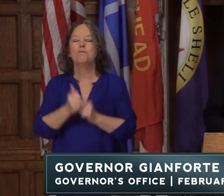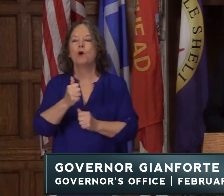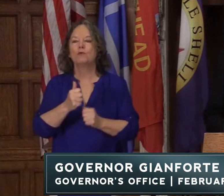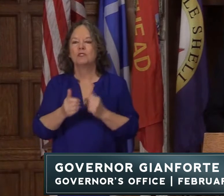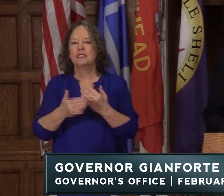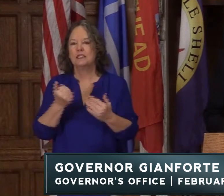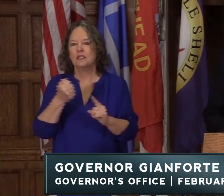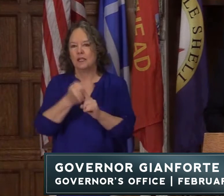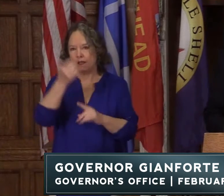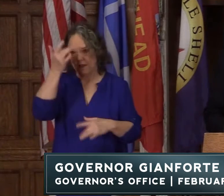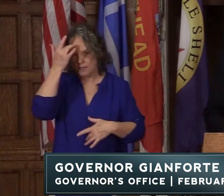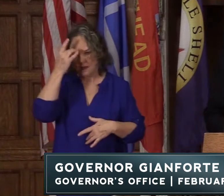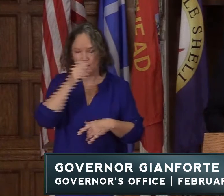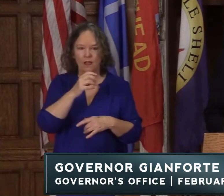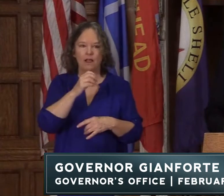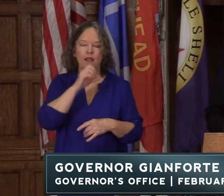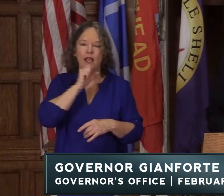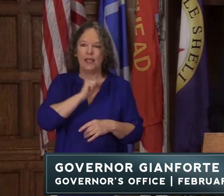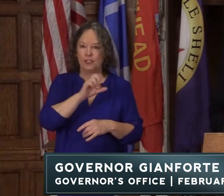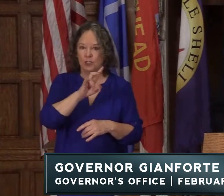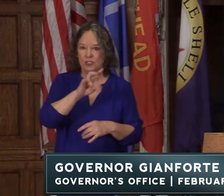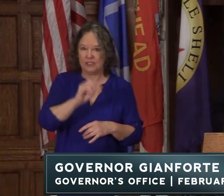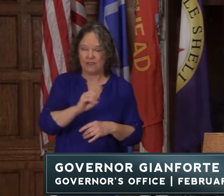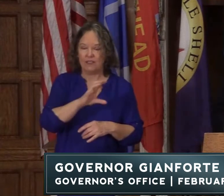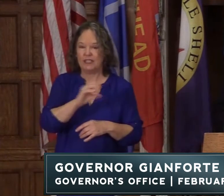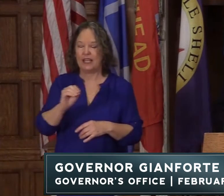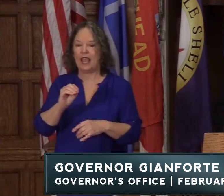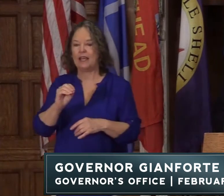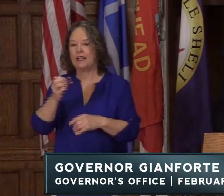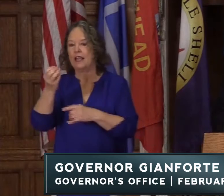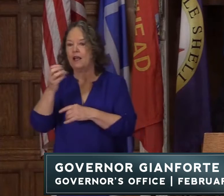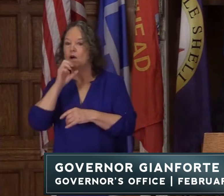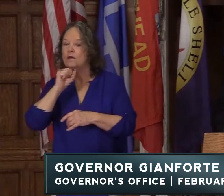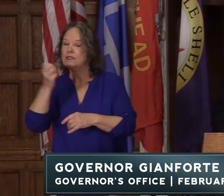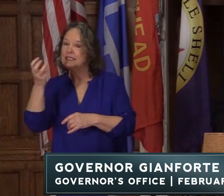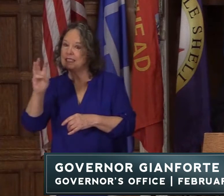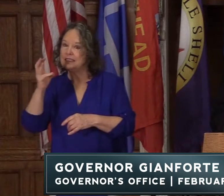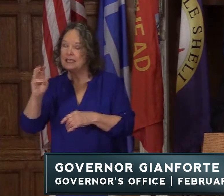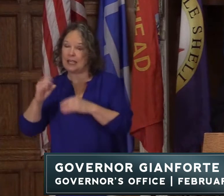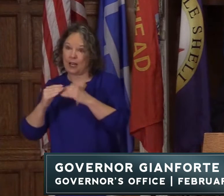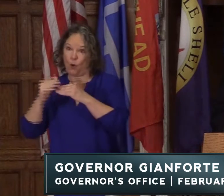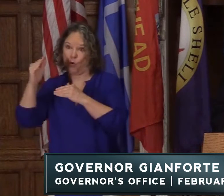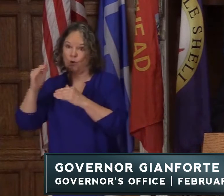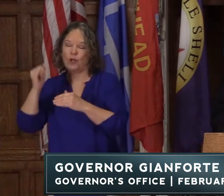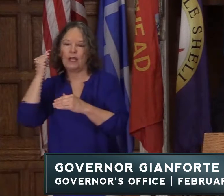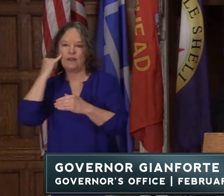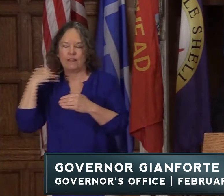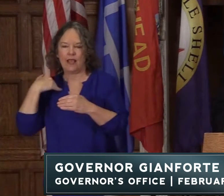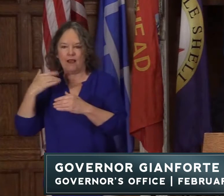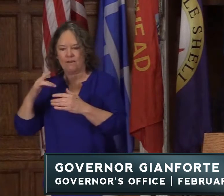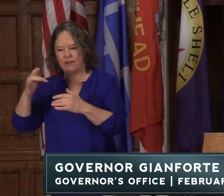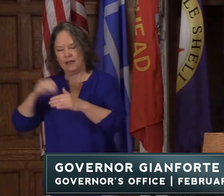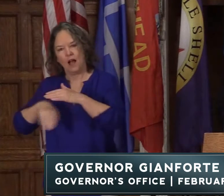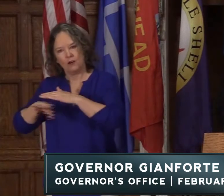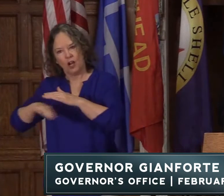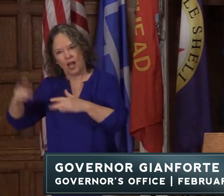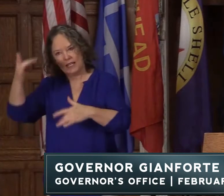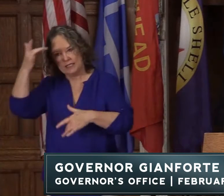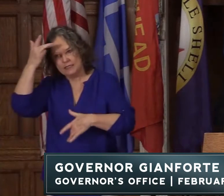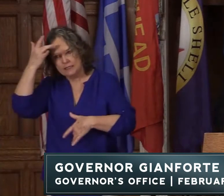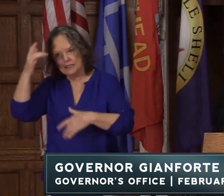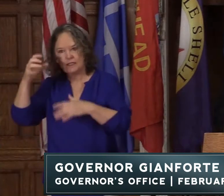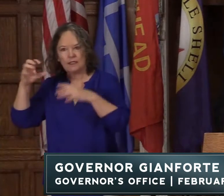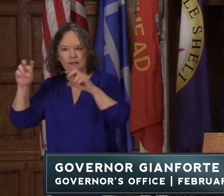years or older and 16 and older with serious underlying health care conditions and Native Americans and other people of